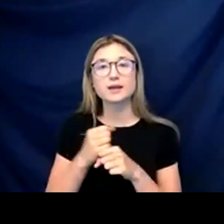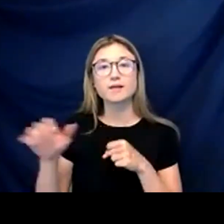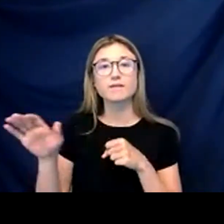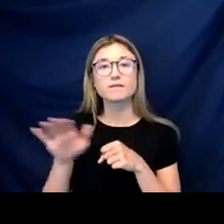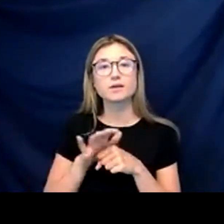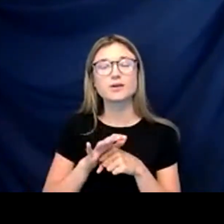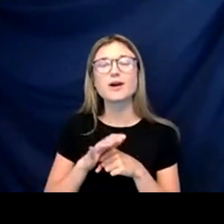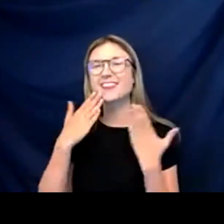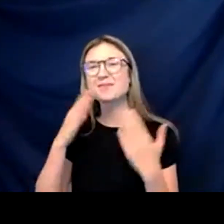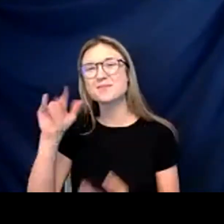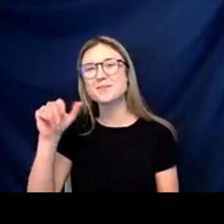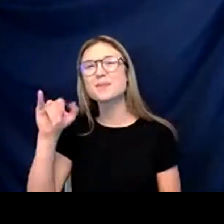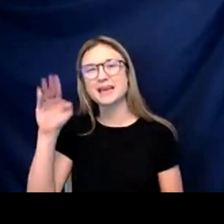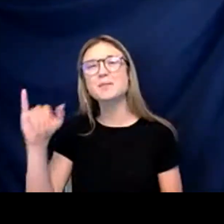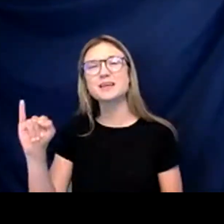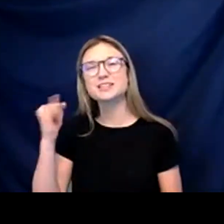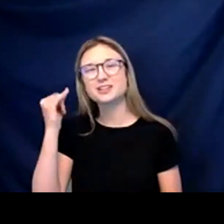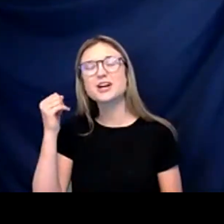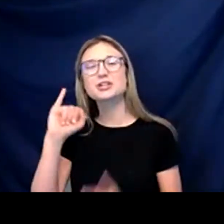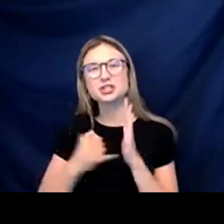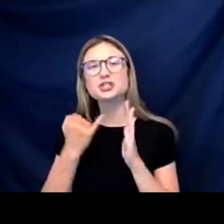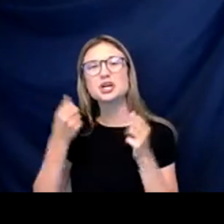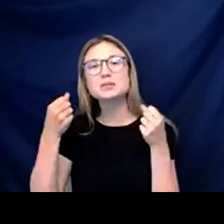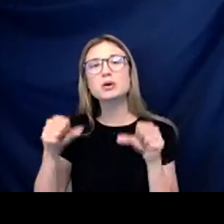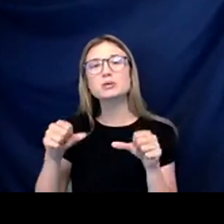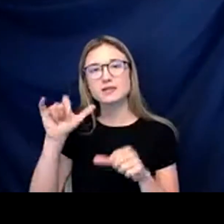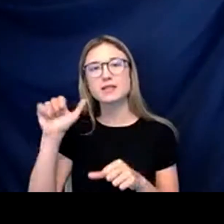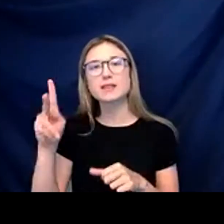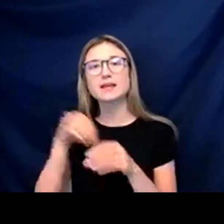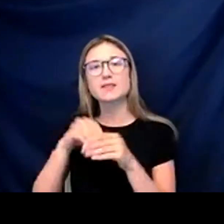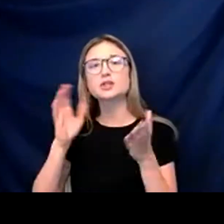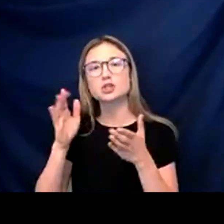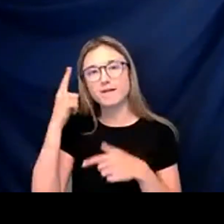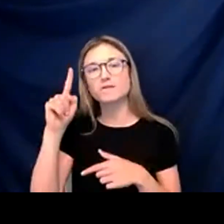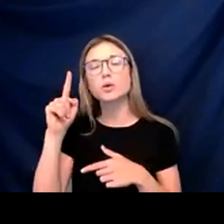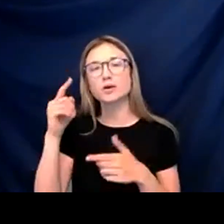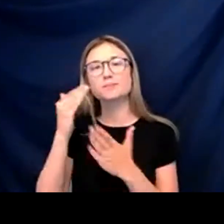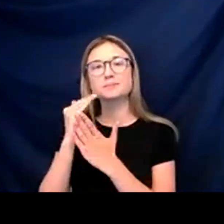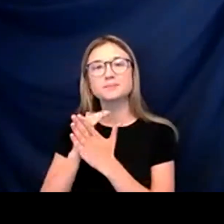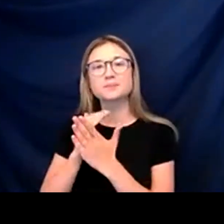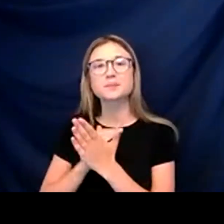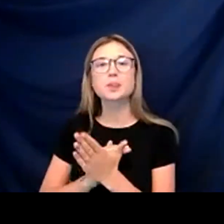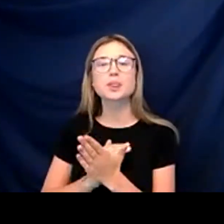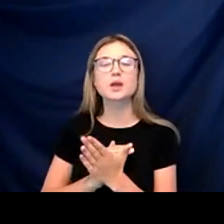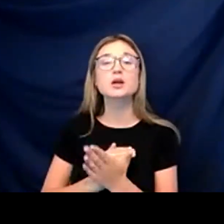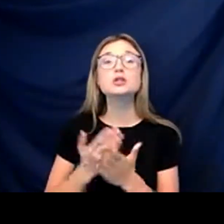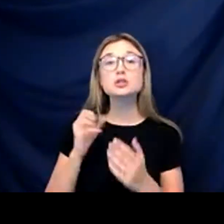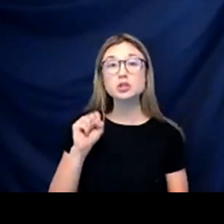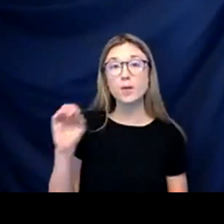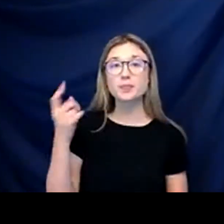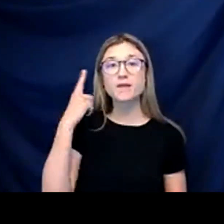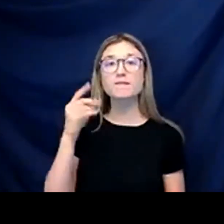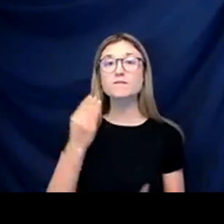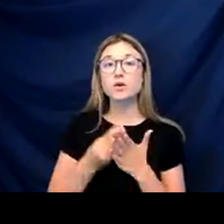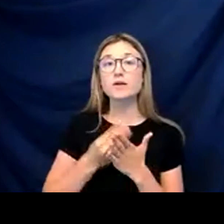you. Bambi has the link to the legislative items in the chat. So in terms of funding, we did not get our full appropriation